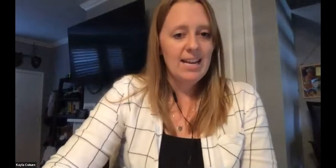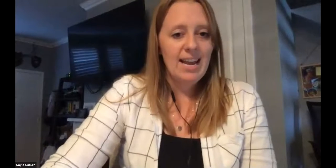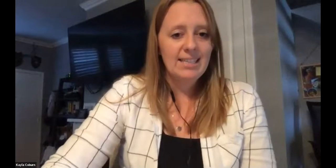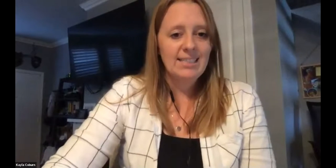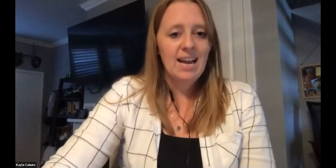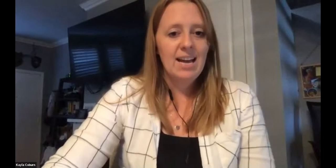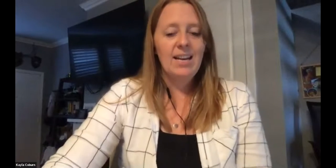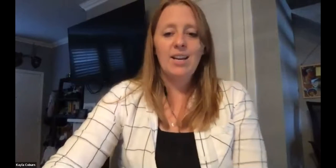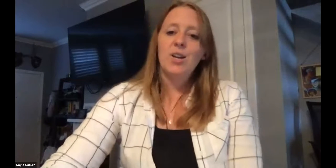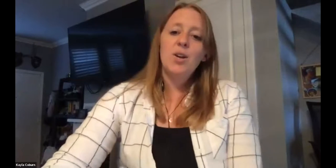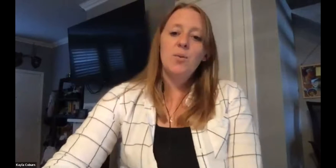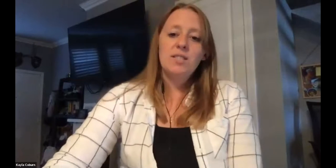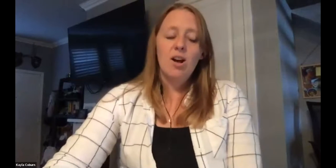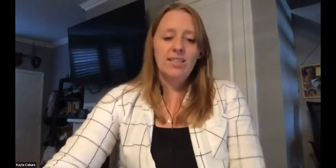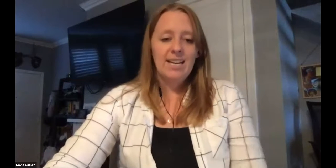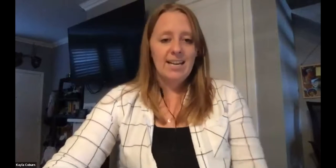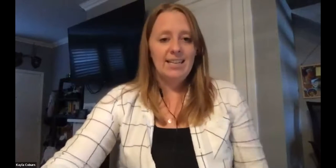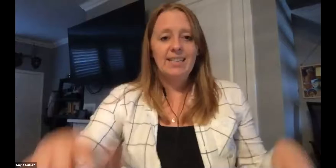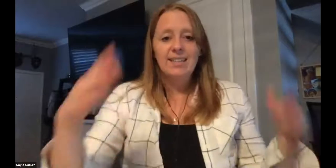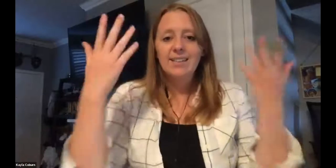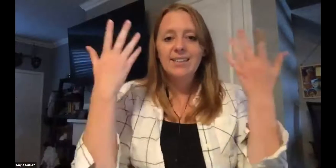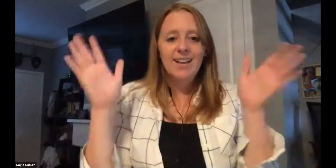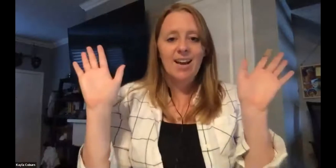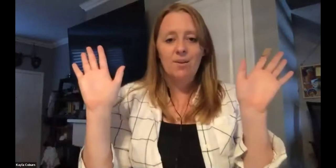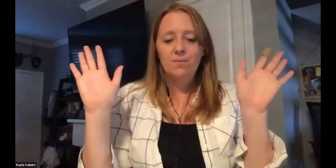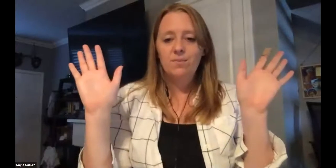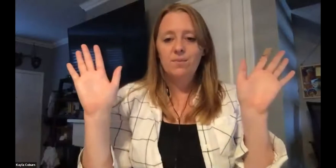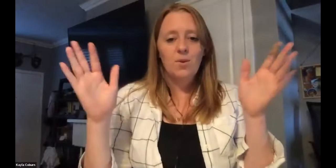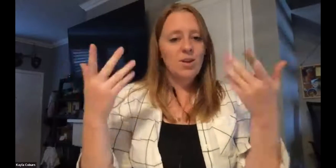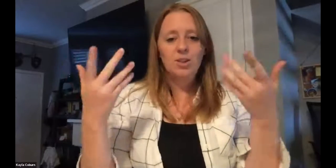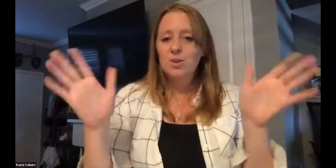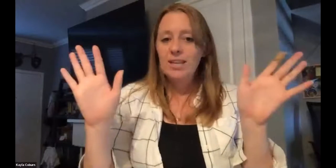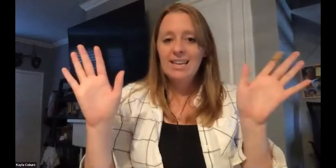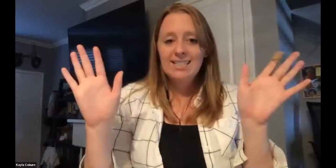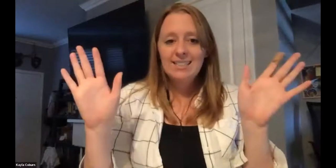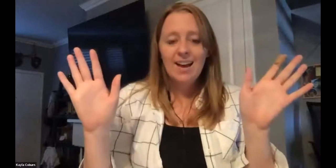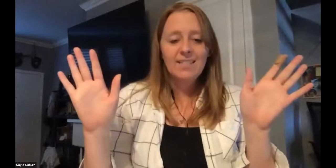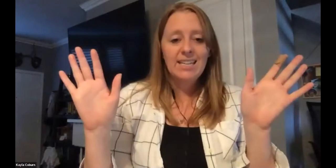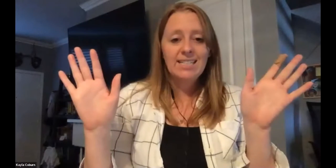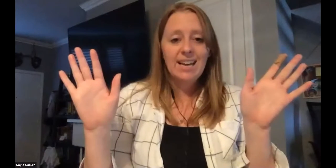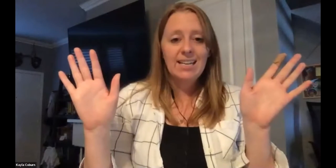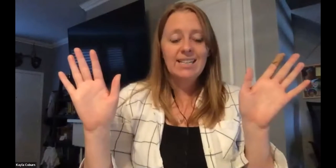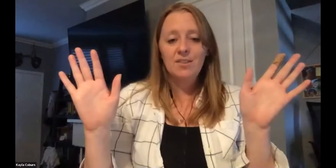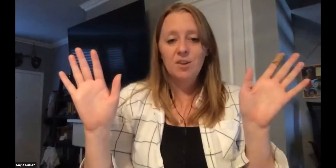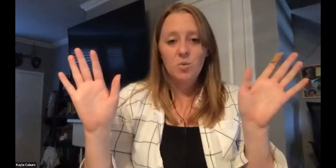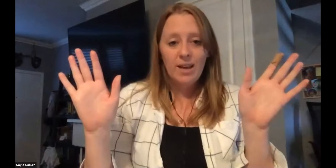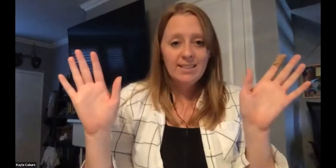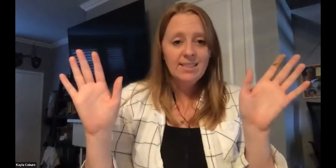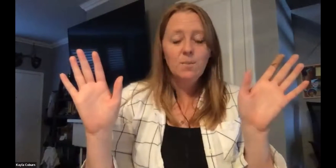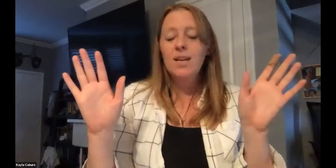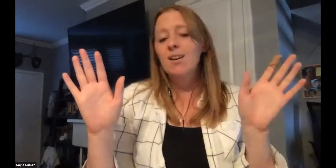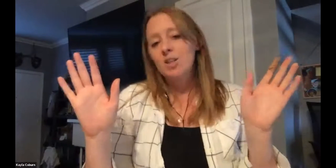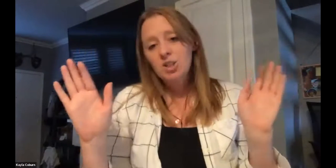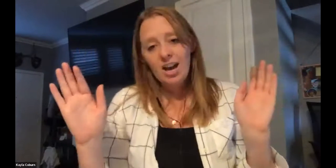Okay, next sign was all done, where you just go like this. I've seen it done in different